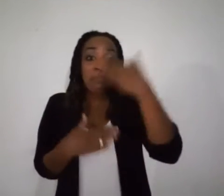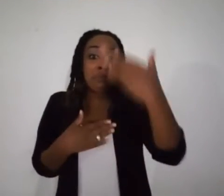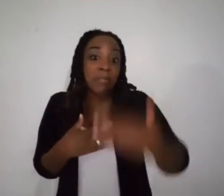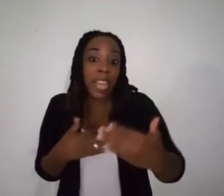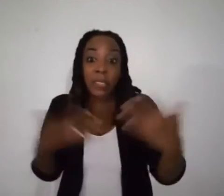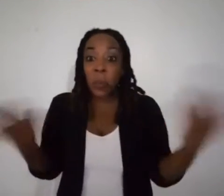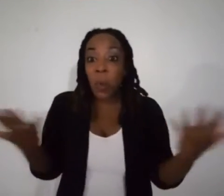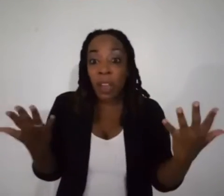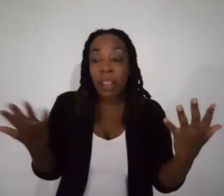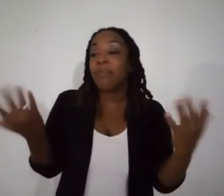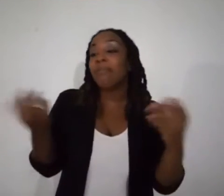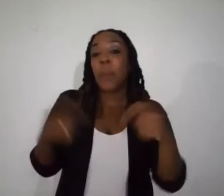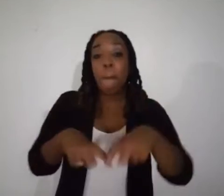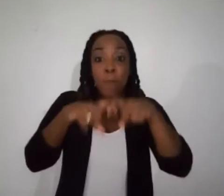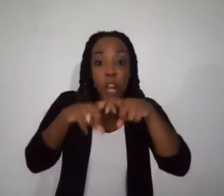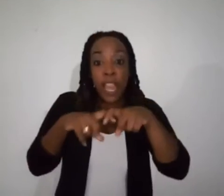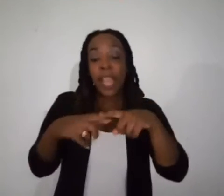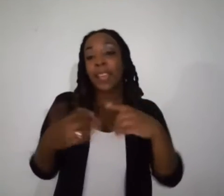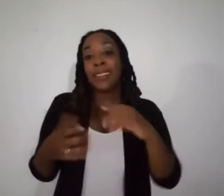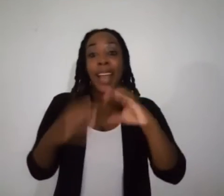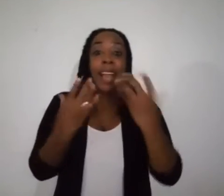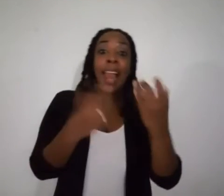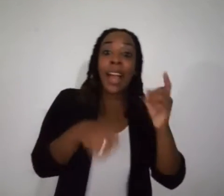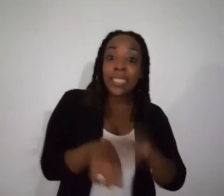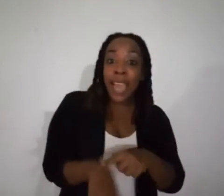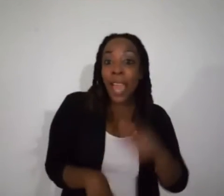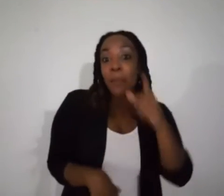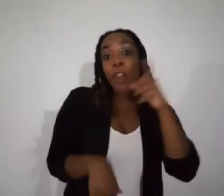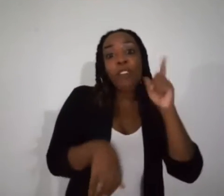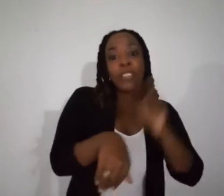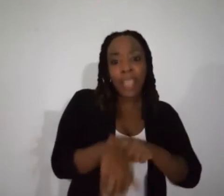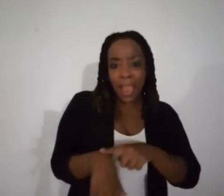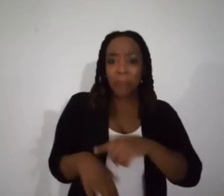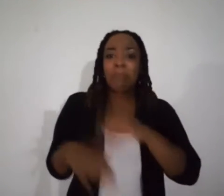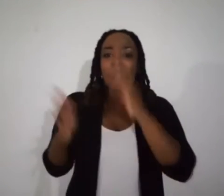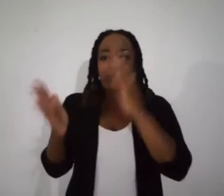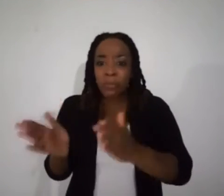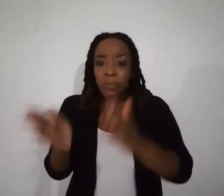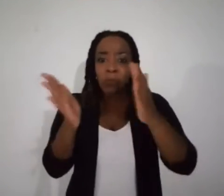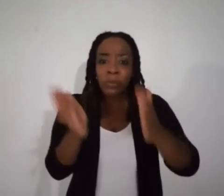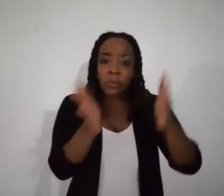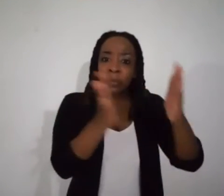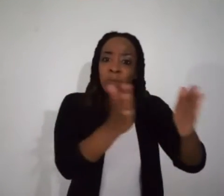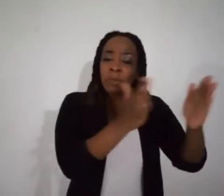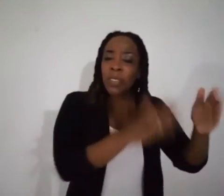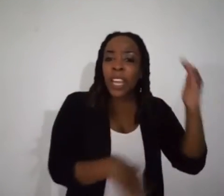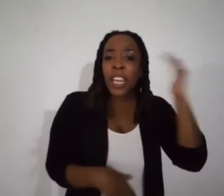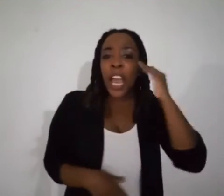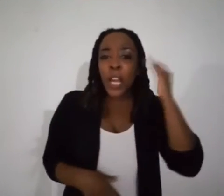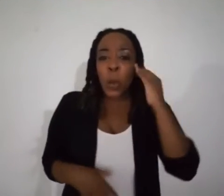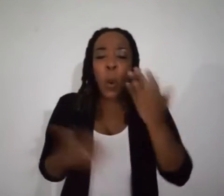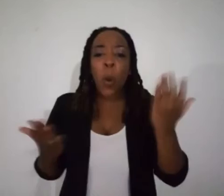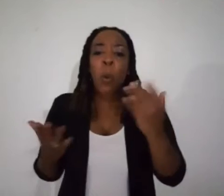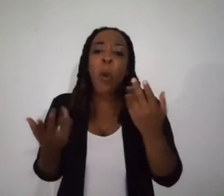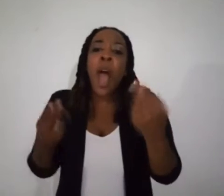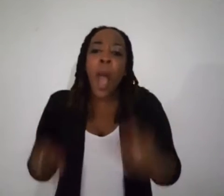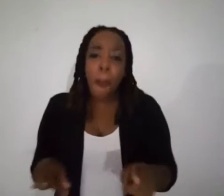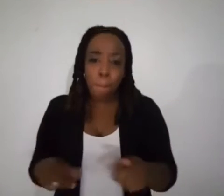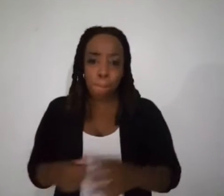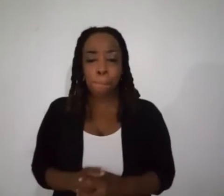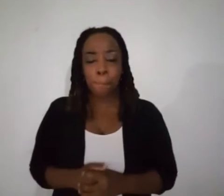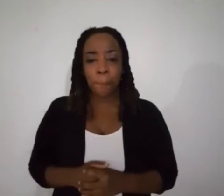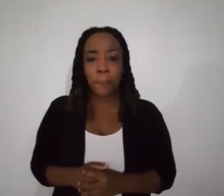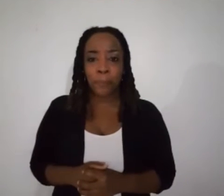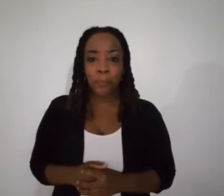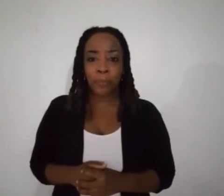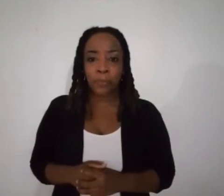lunch time. So children know exactly what's going to happen first, and what's going to happen next. And